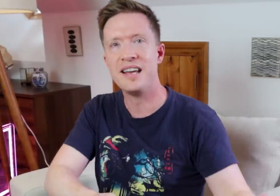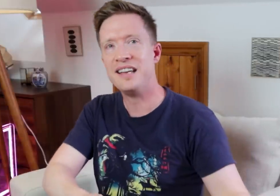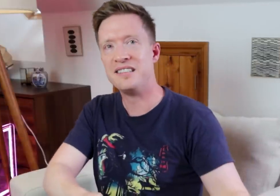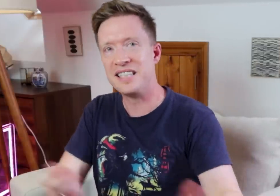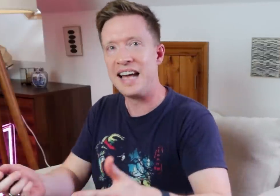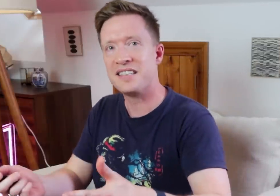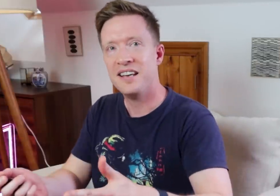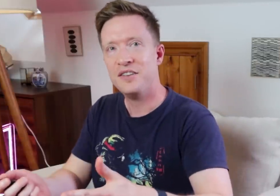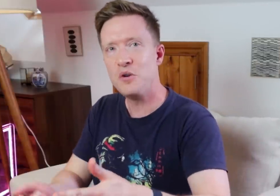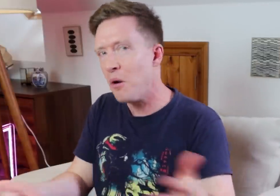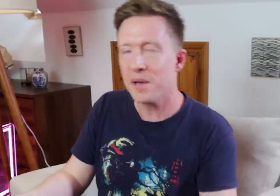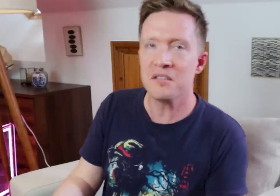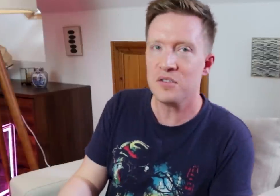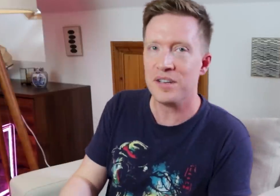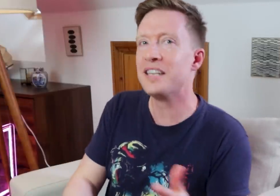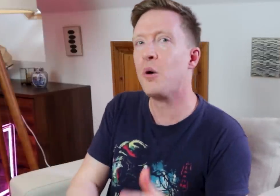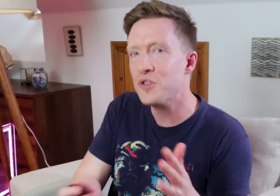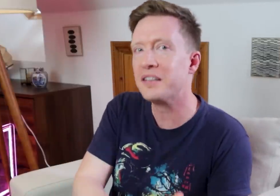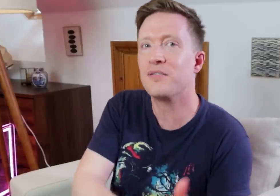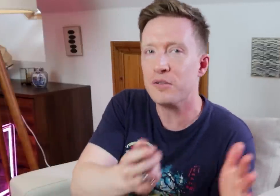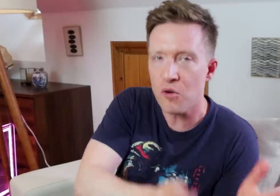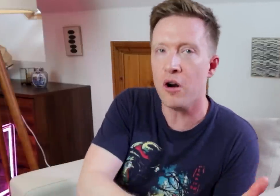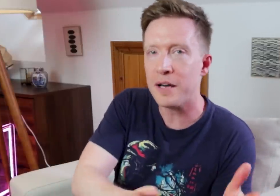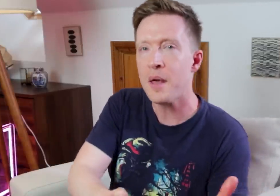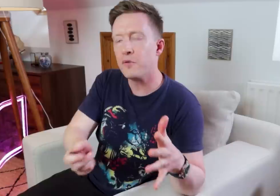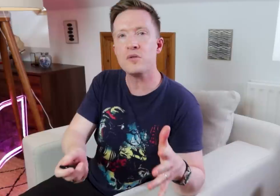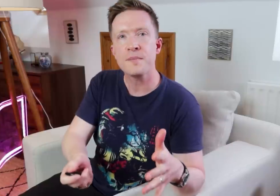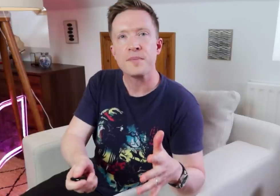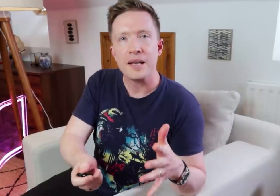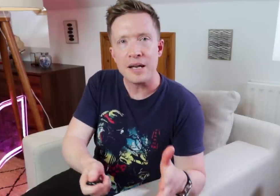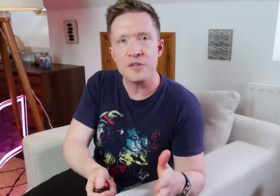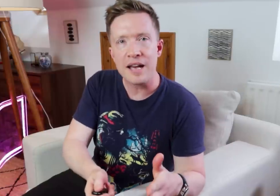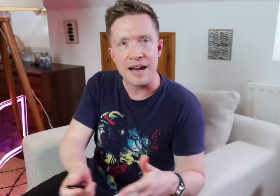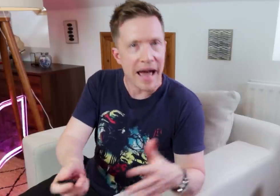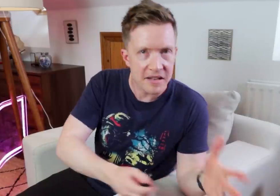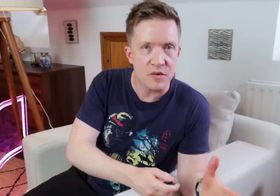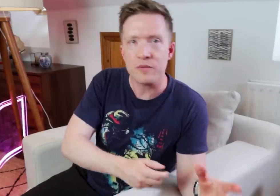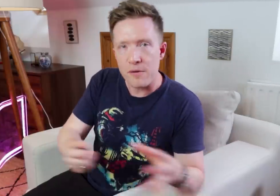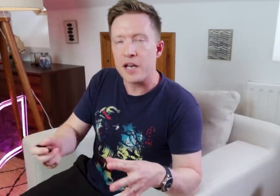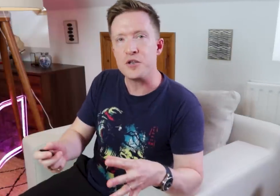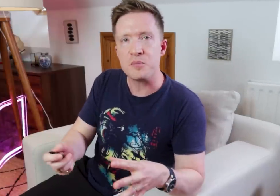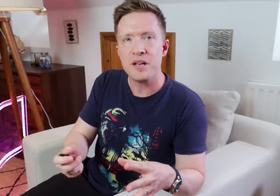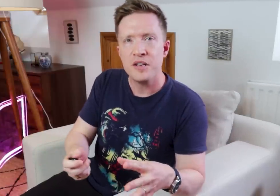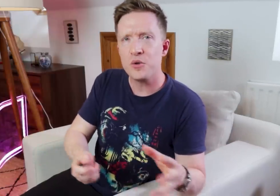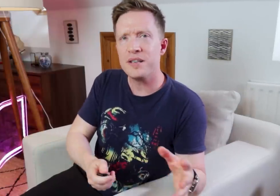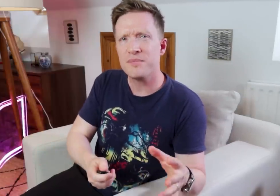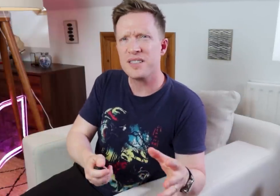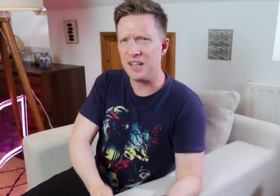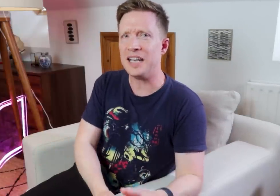say zat, you won't be understood. It is objectively wrong. Now, of course, languages have accents or variations, but surely sign